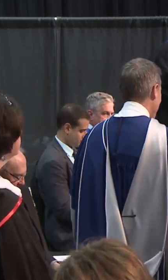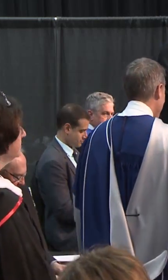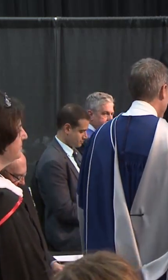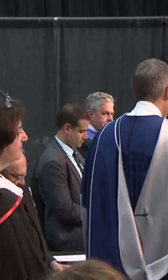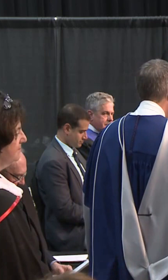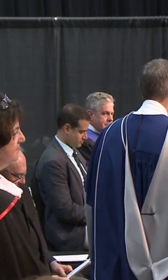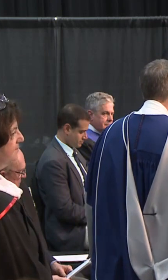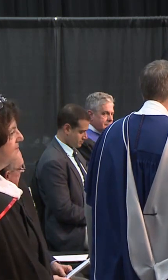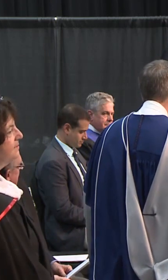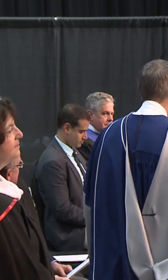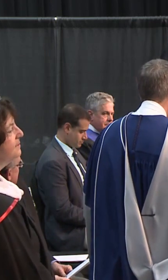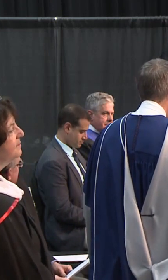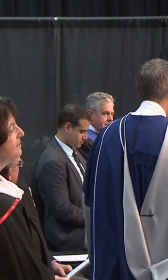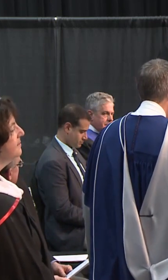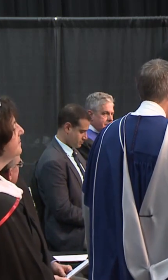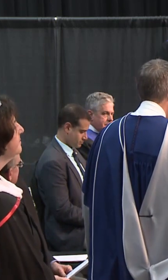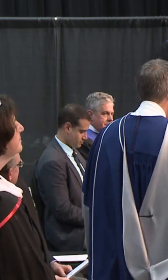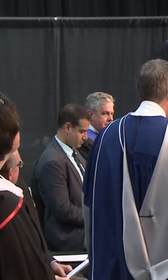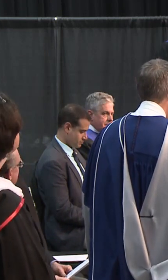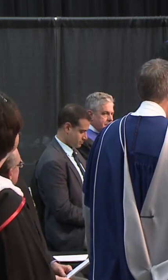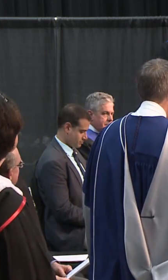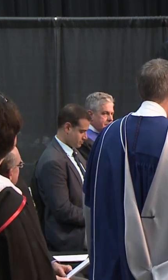Sit down.